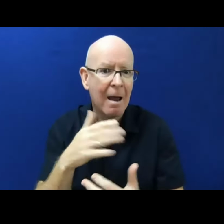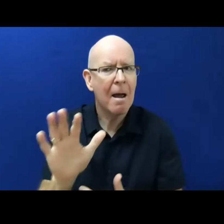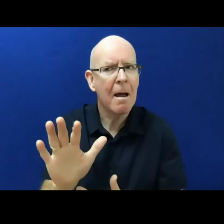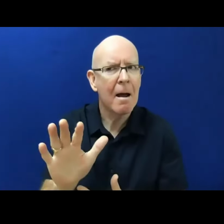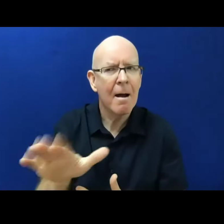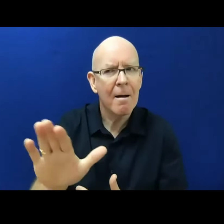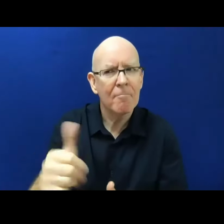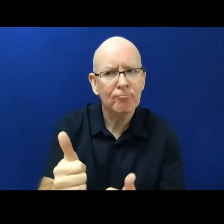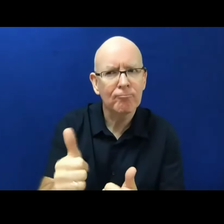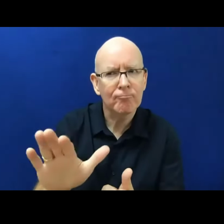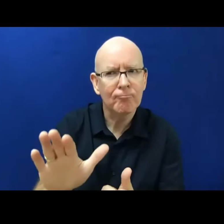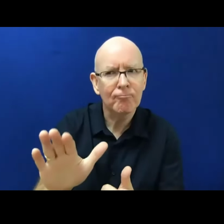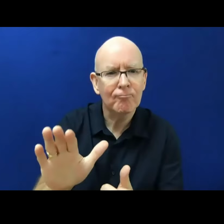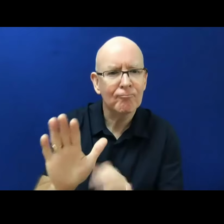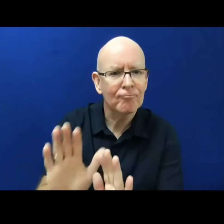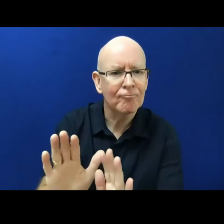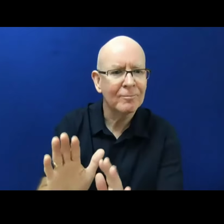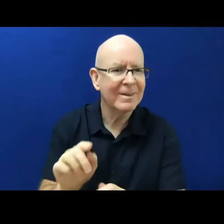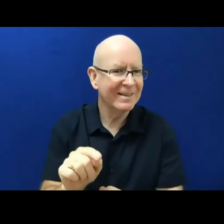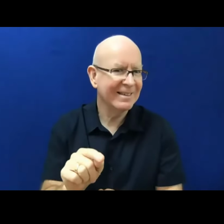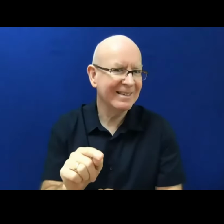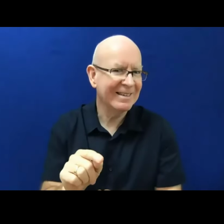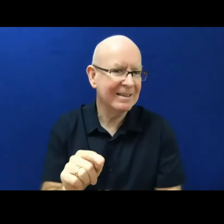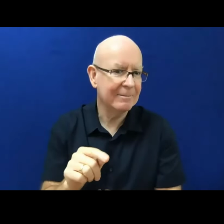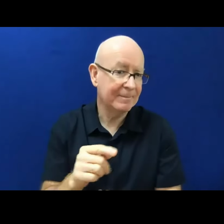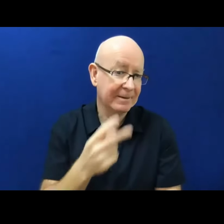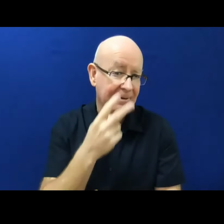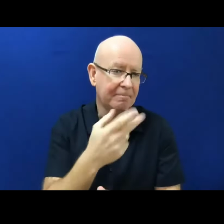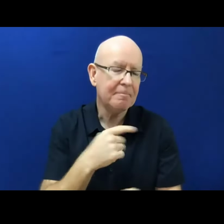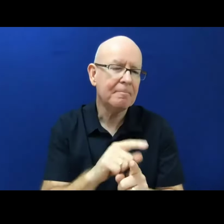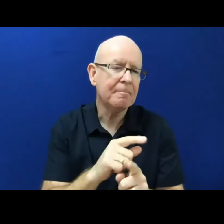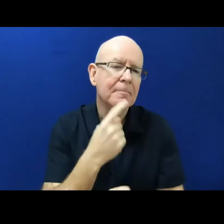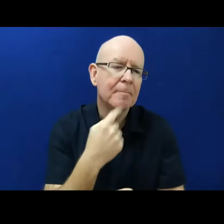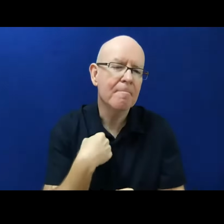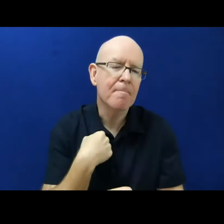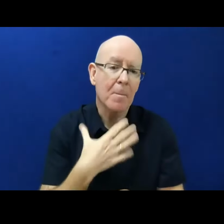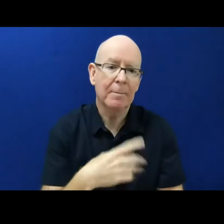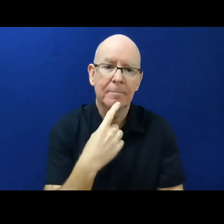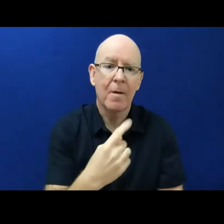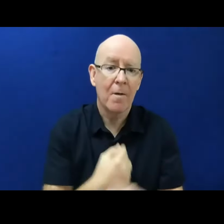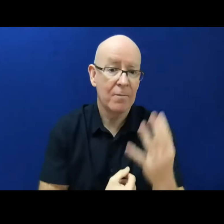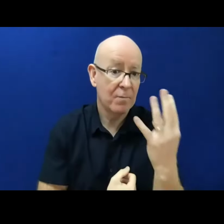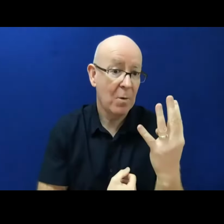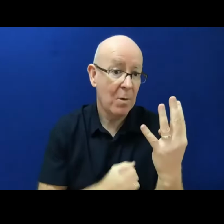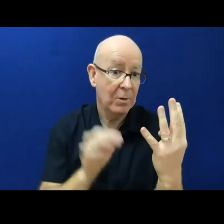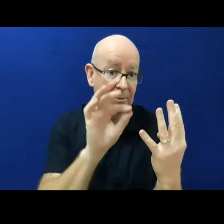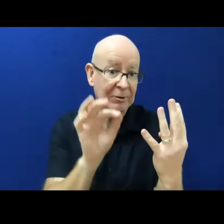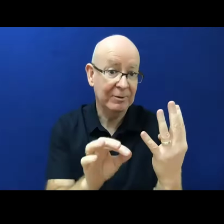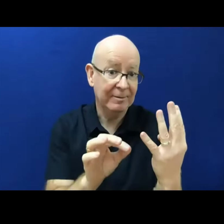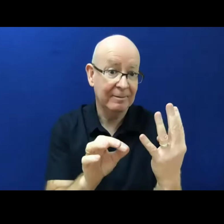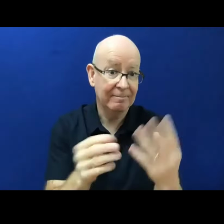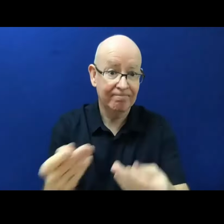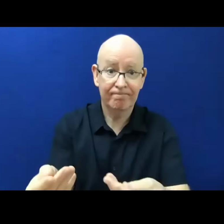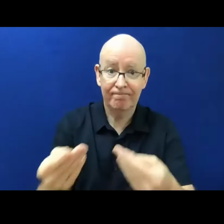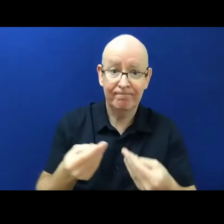report to the CRPD, which was published in 2000 so almost 20 years ago.